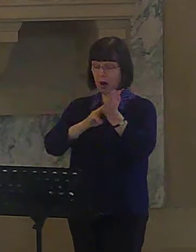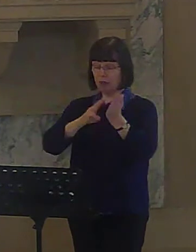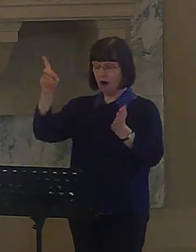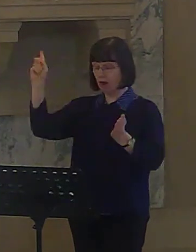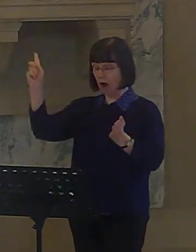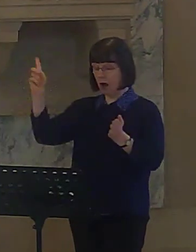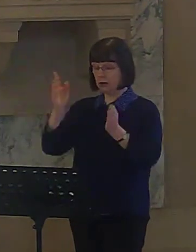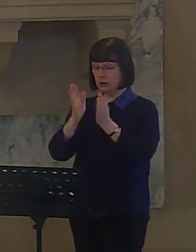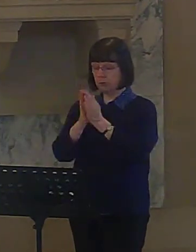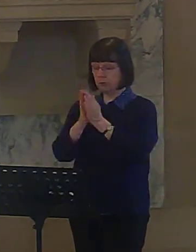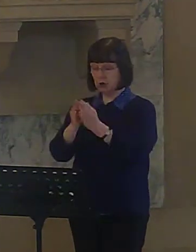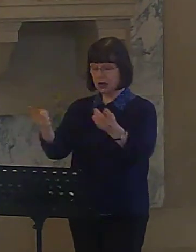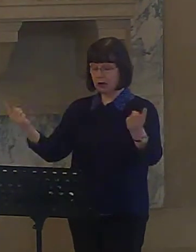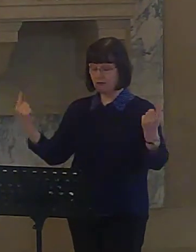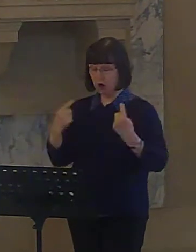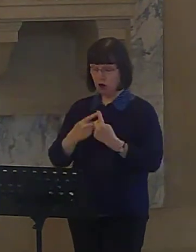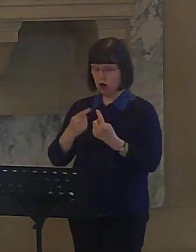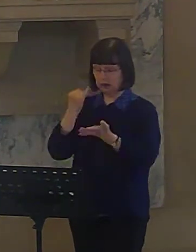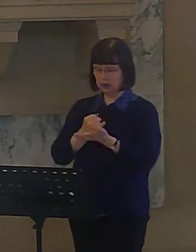Holy Mary, Mother of God,